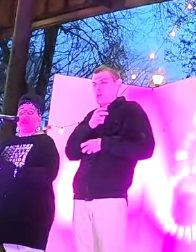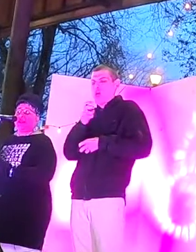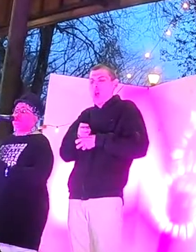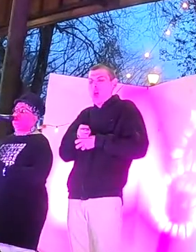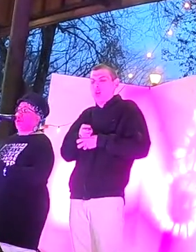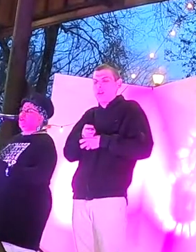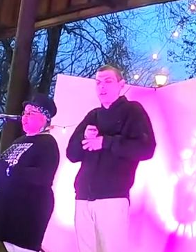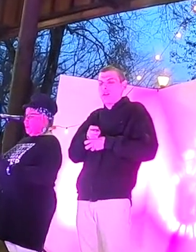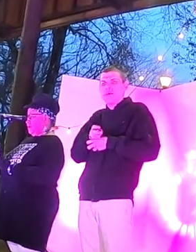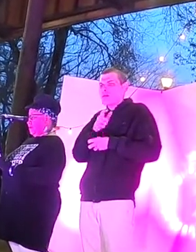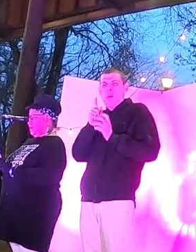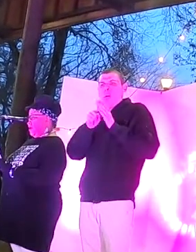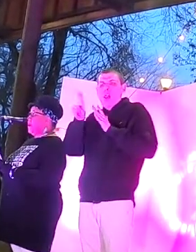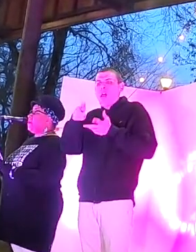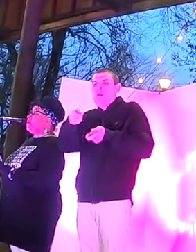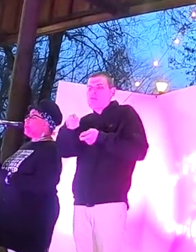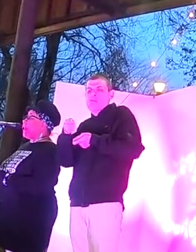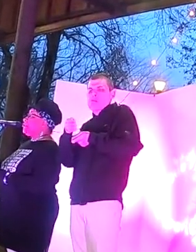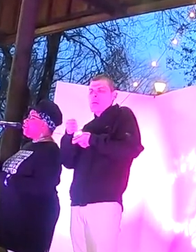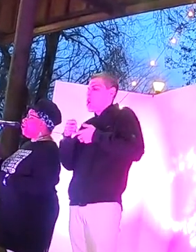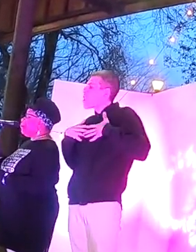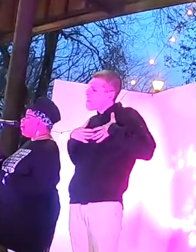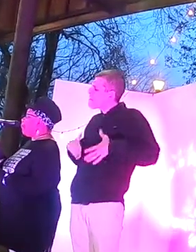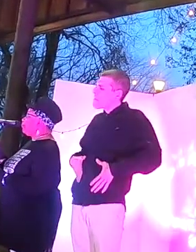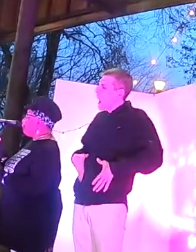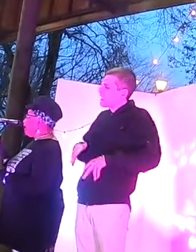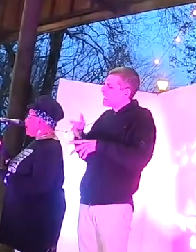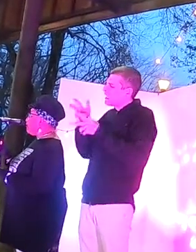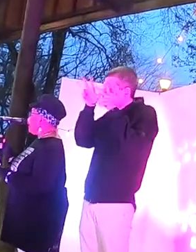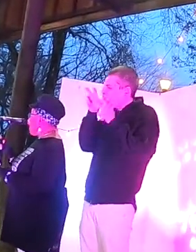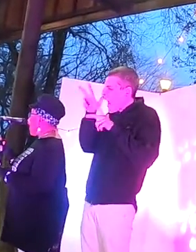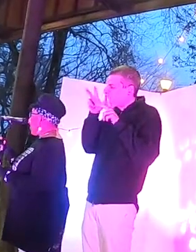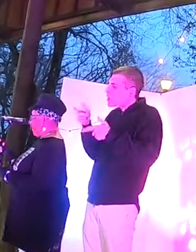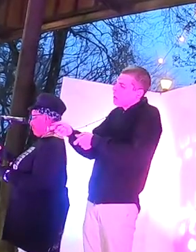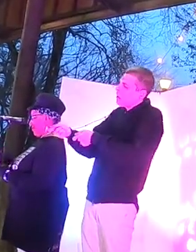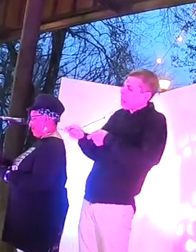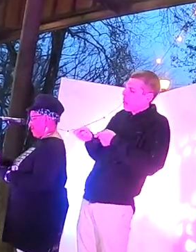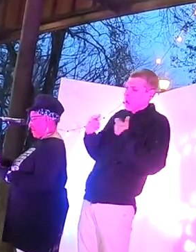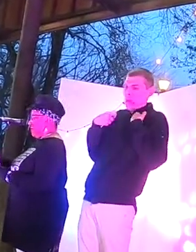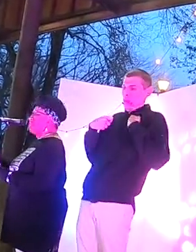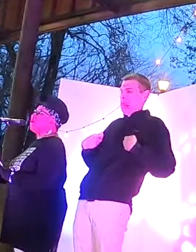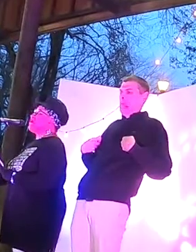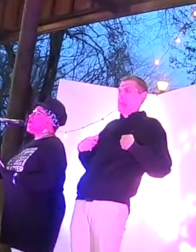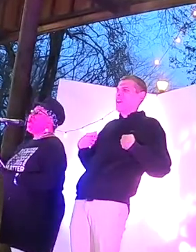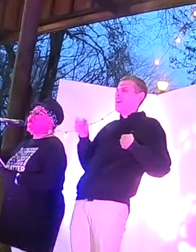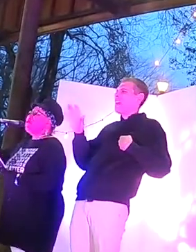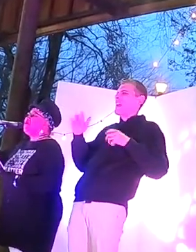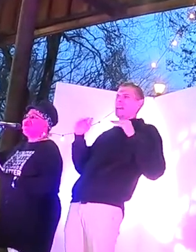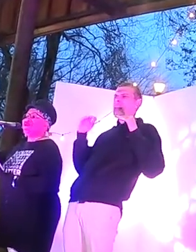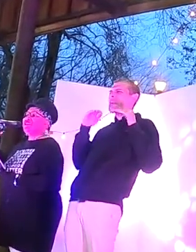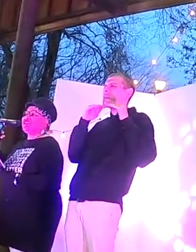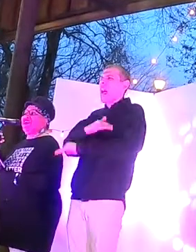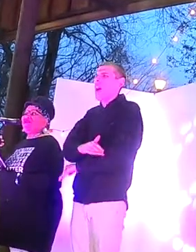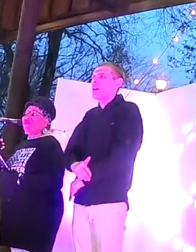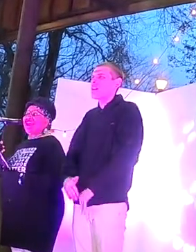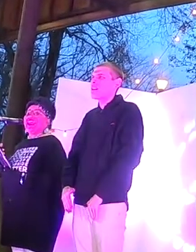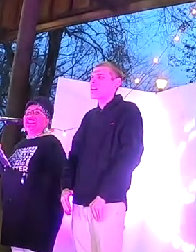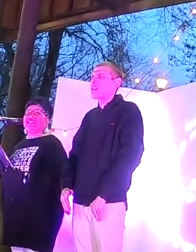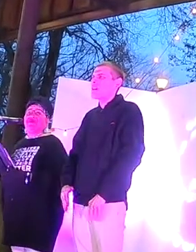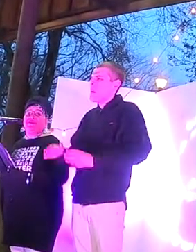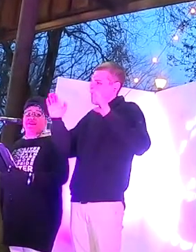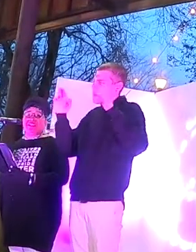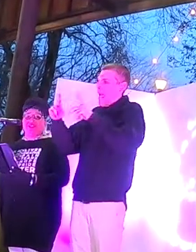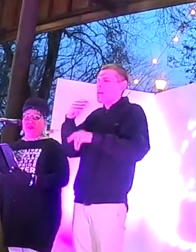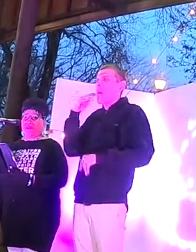your body is tragic. But that's a bold-faced lie. So come home to yourself